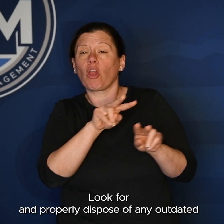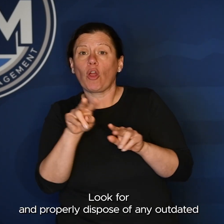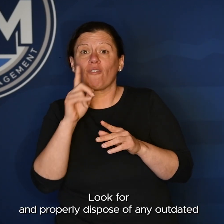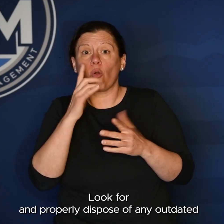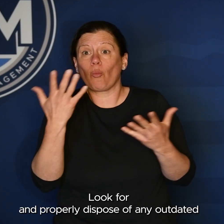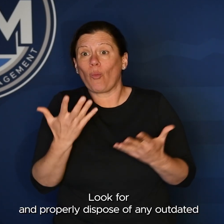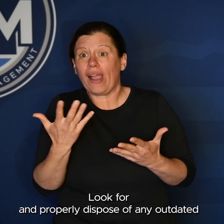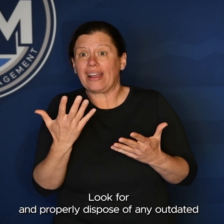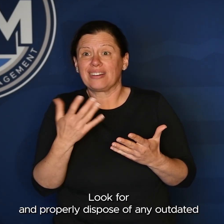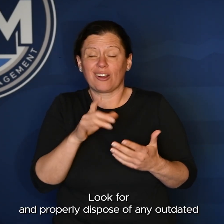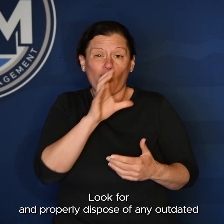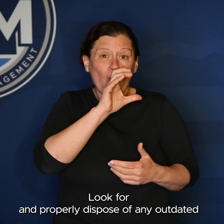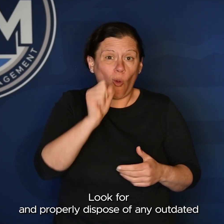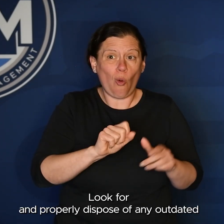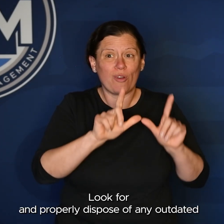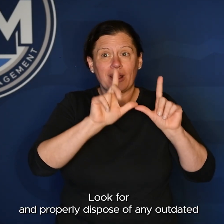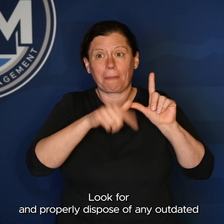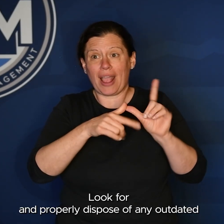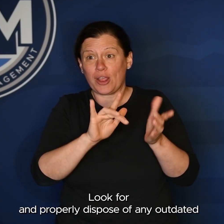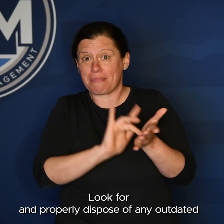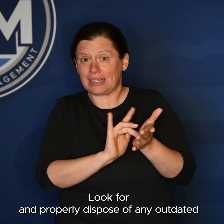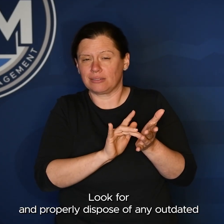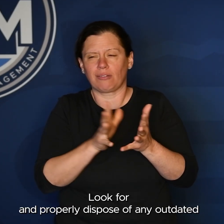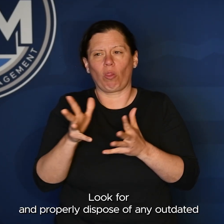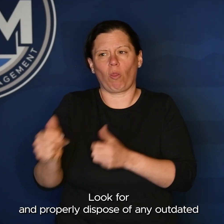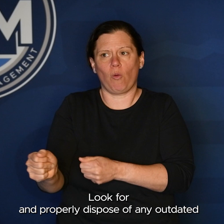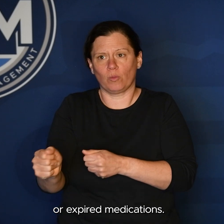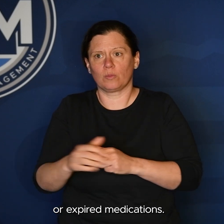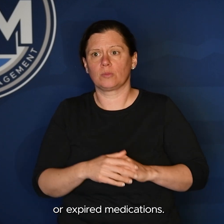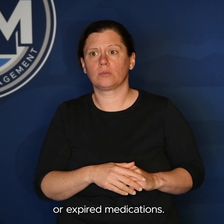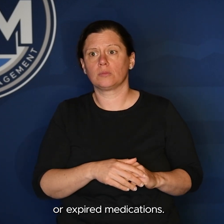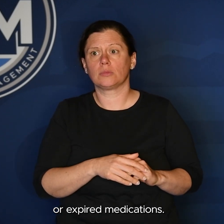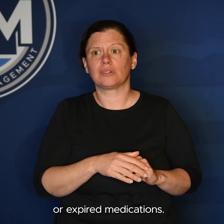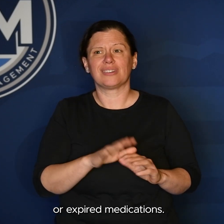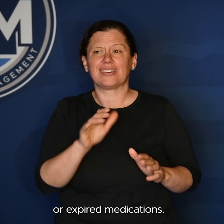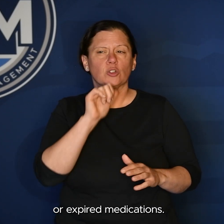Look for and properly dispose of any outdated or expired medications.